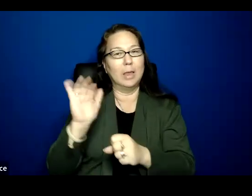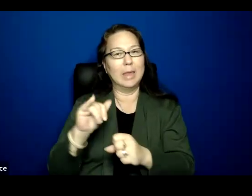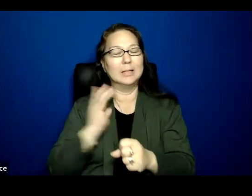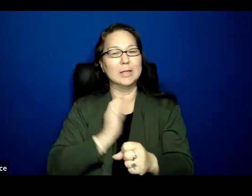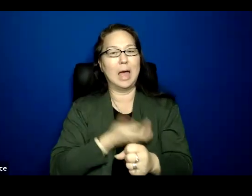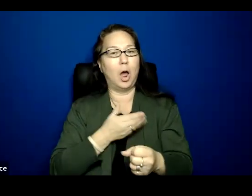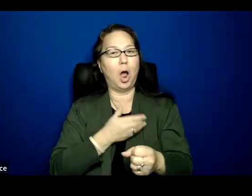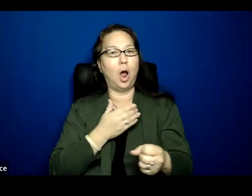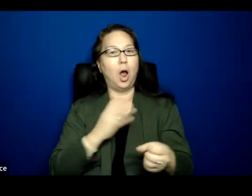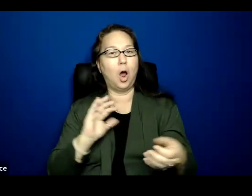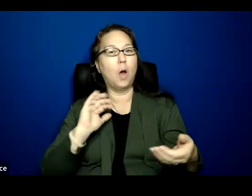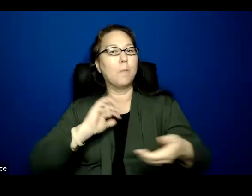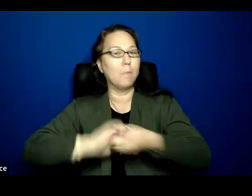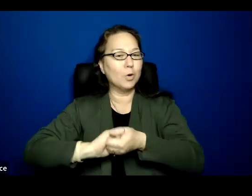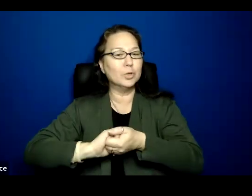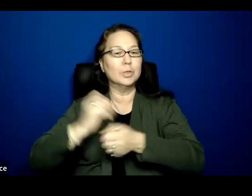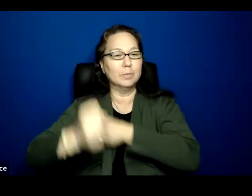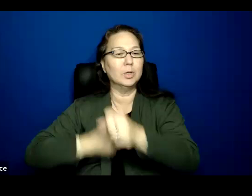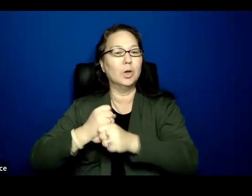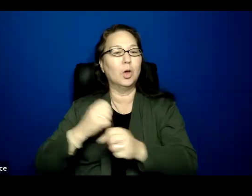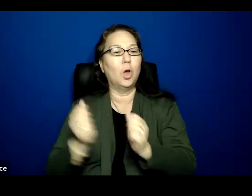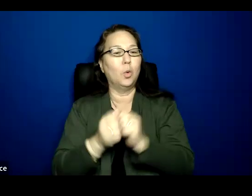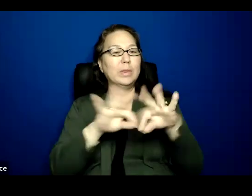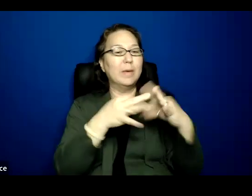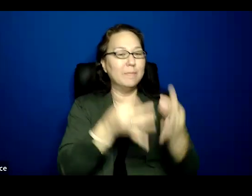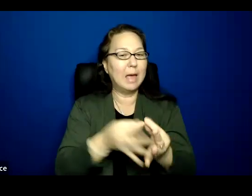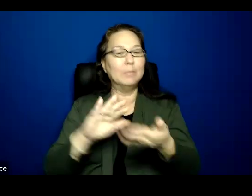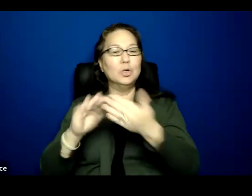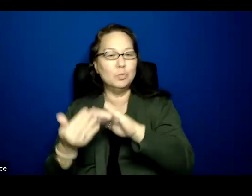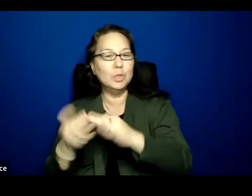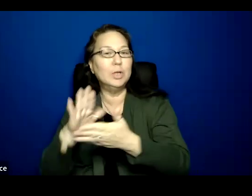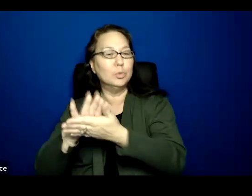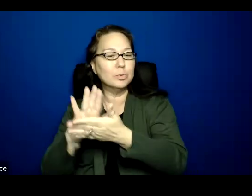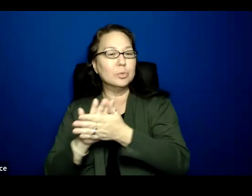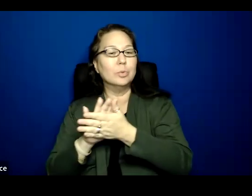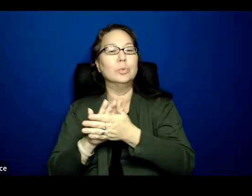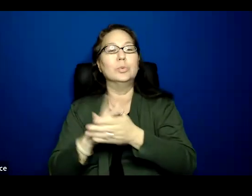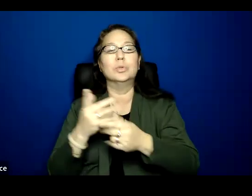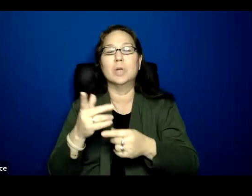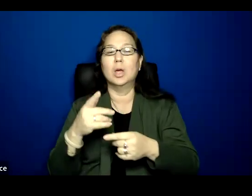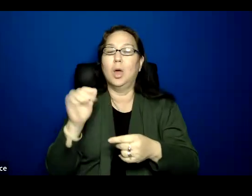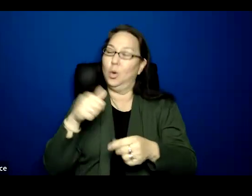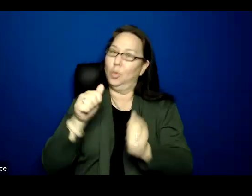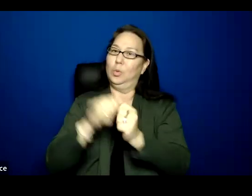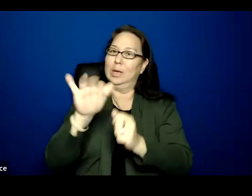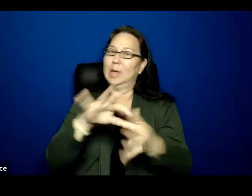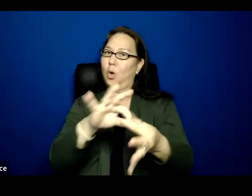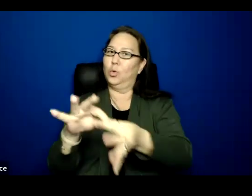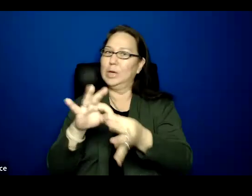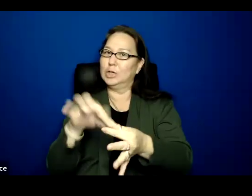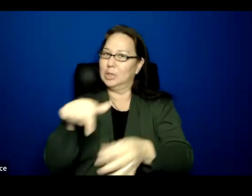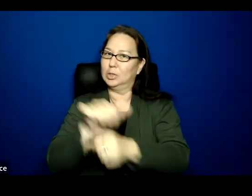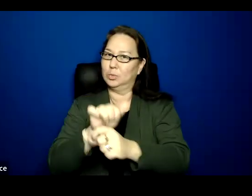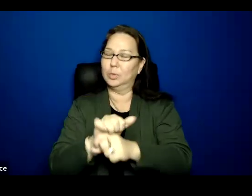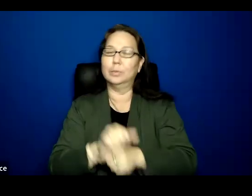with our community, with our schools, in launching the coordination in the phase of this work. And we have many collaborators within our schools, our inclusion